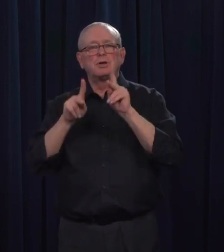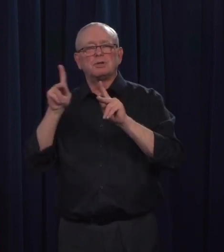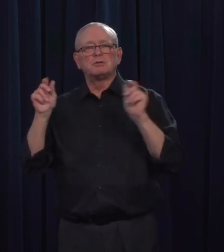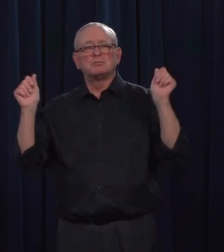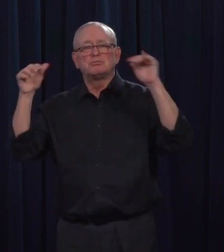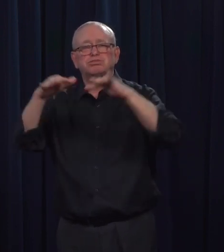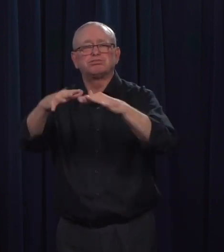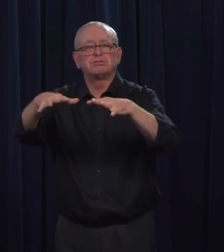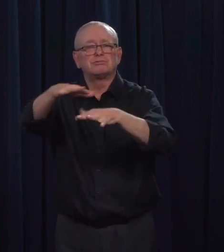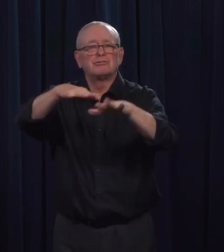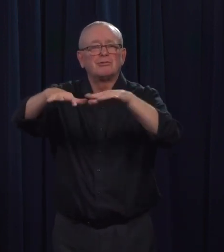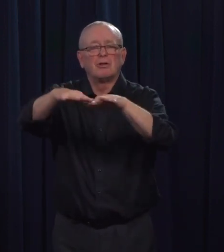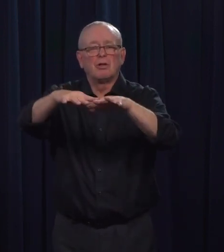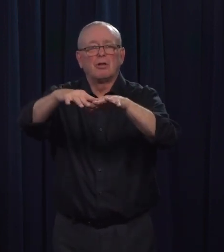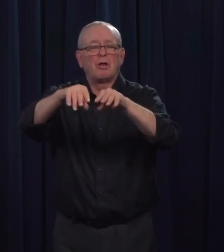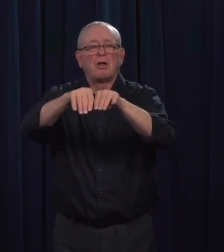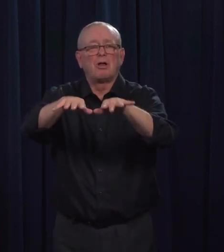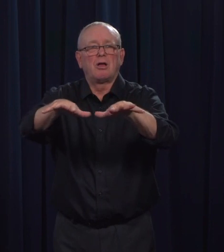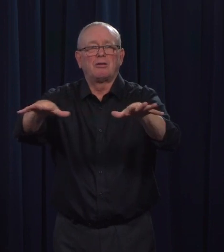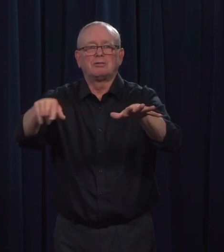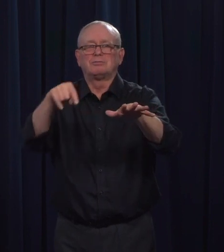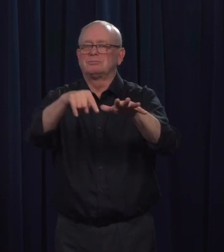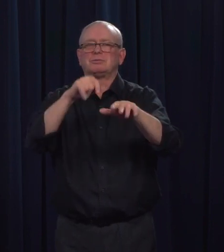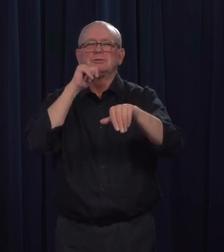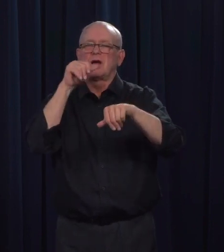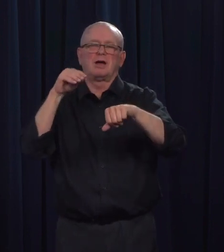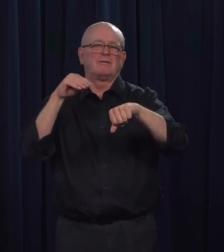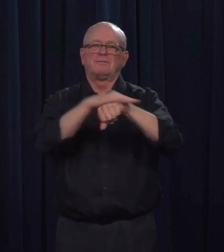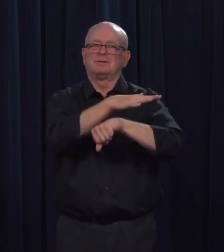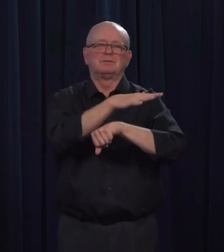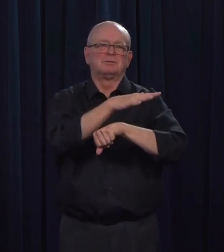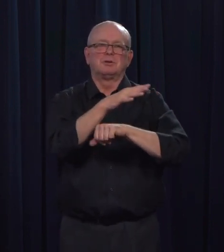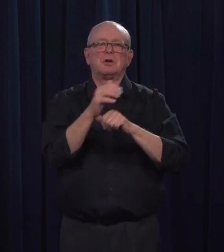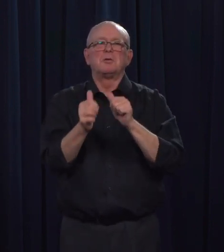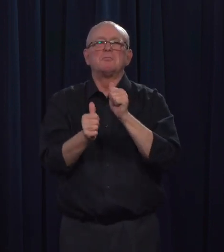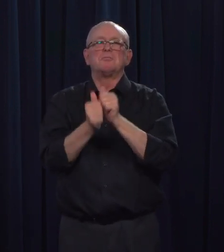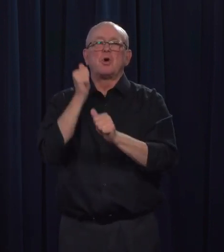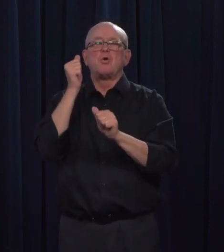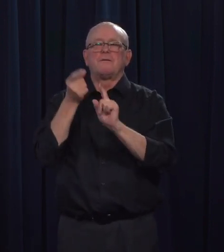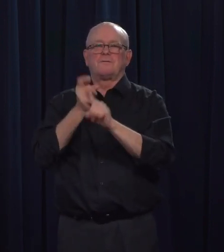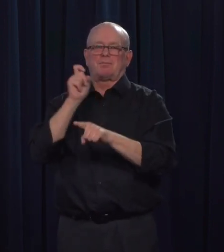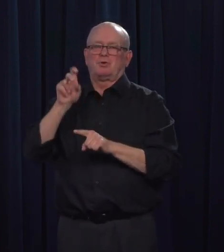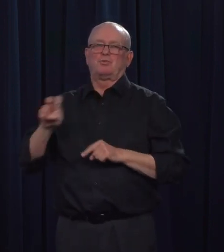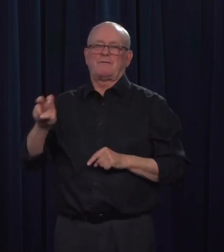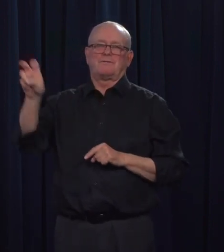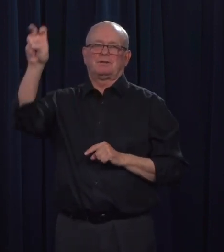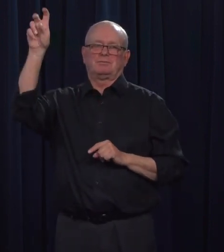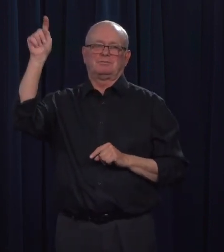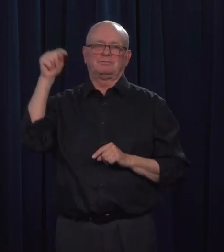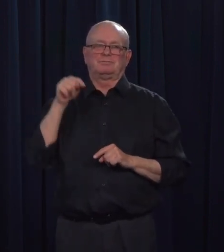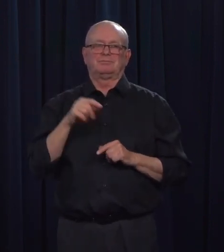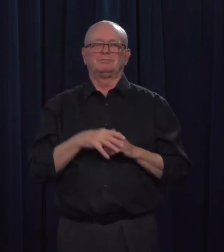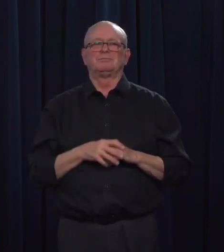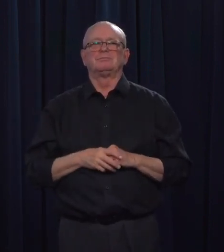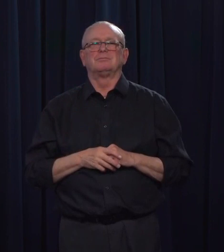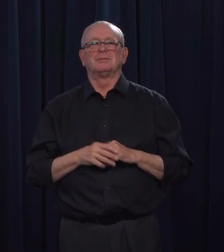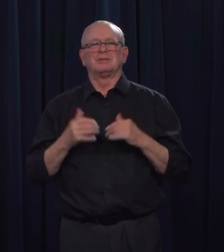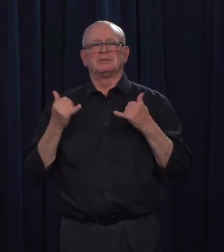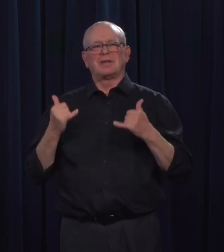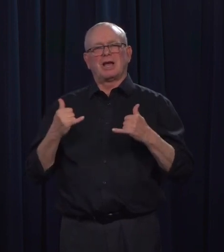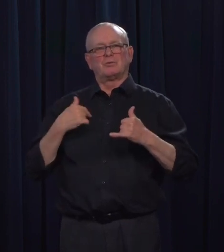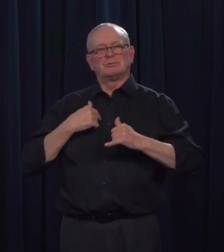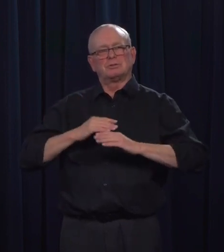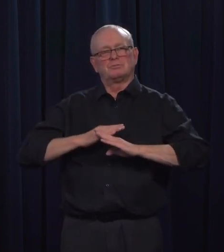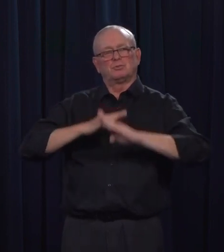travelers and those who then get sick with this illness are really not affected by that. What we really need to do is prevent community